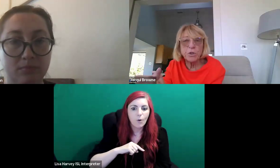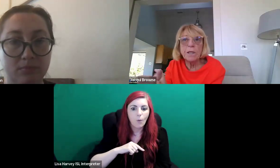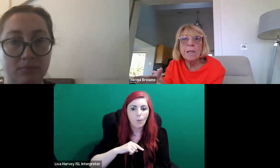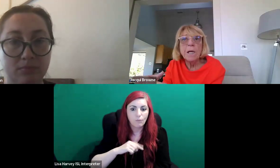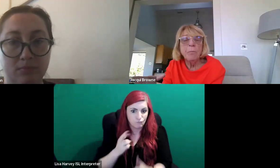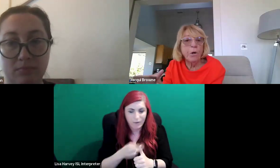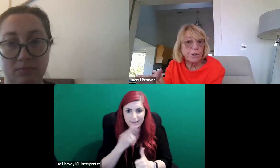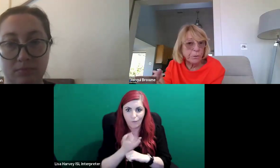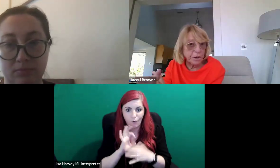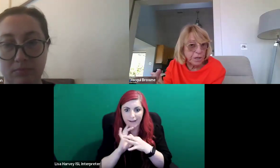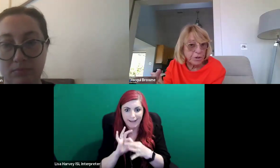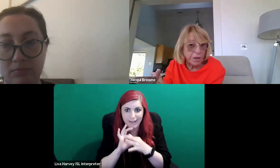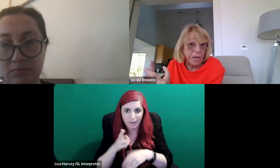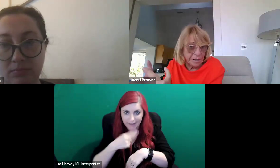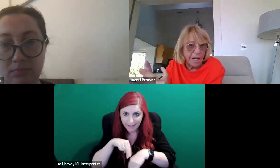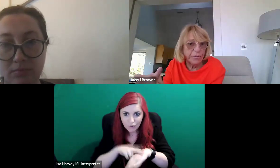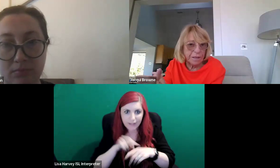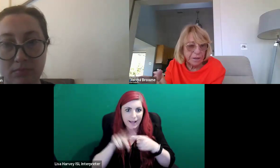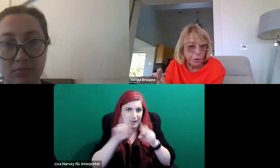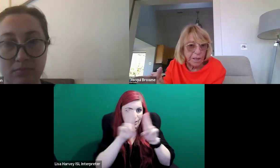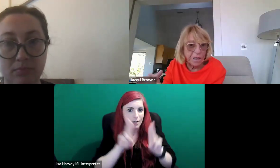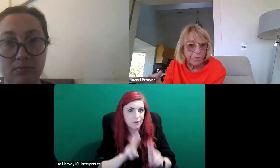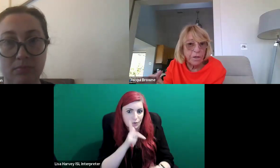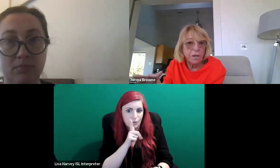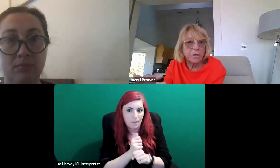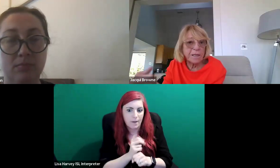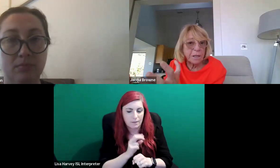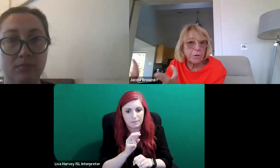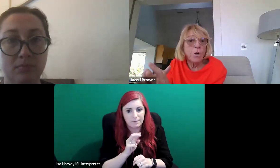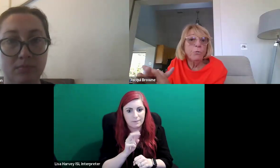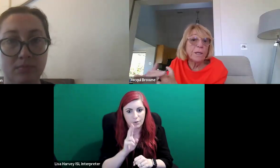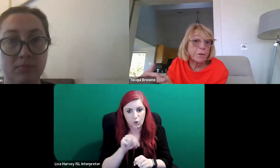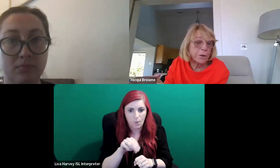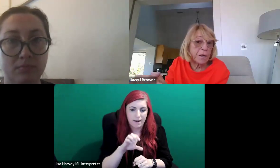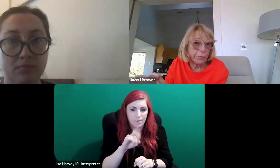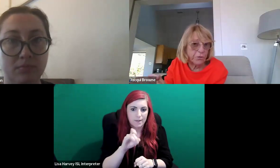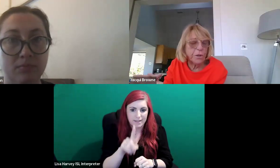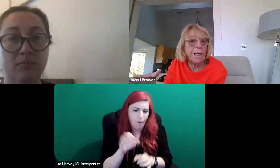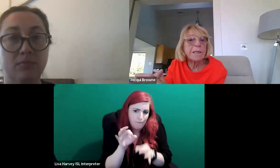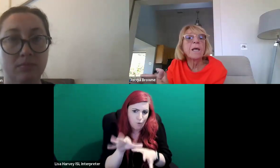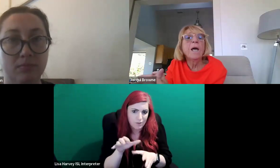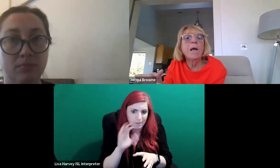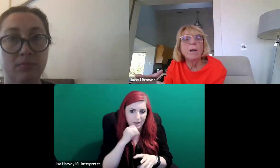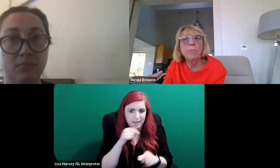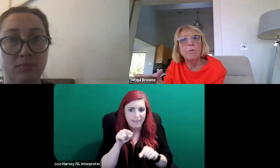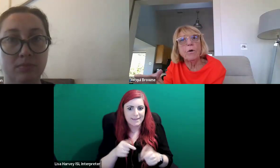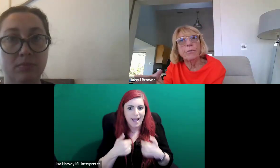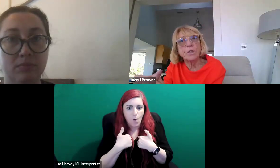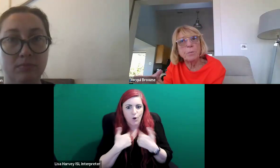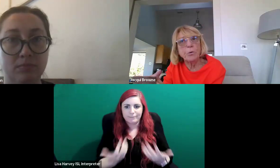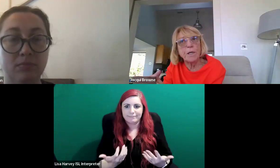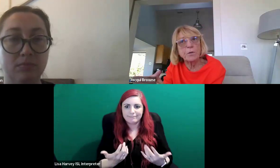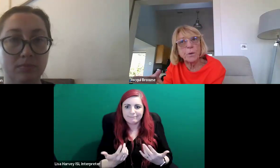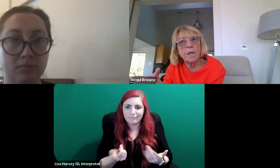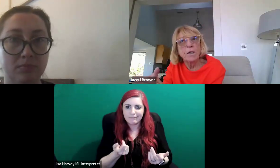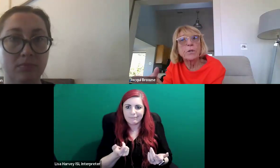only nationally, but also internationally, obviously at UN level, because that's our raison d'etre, if you like, of